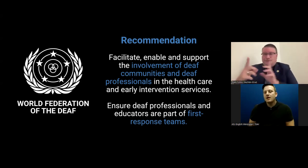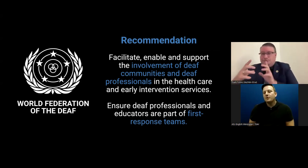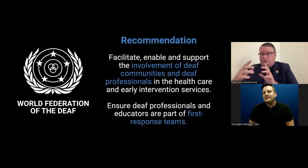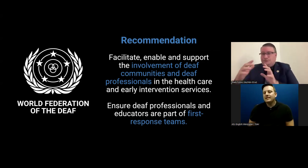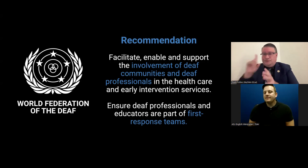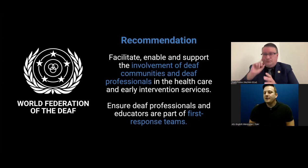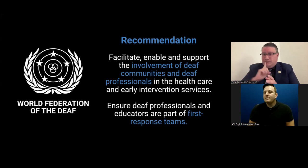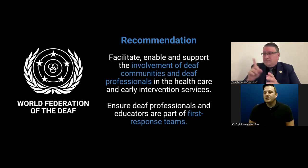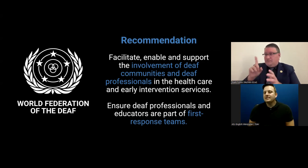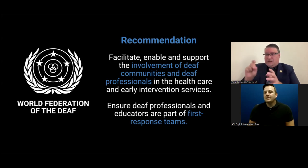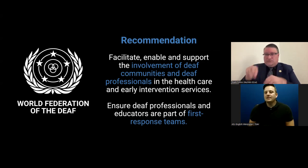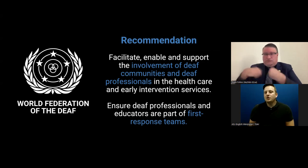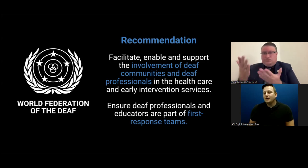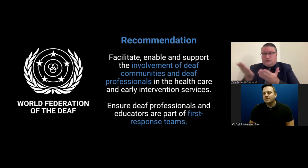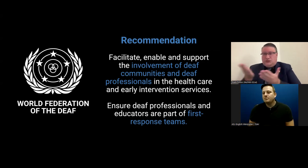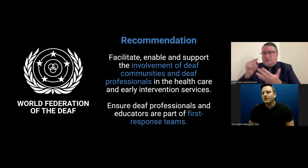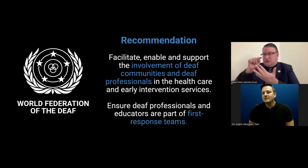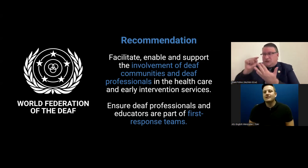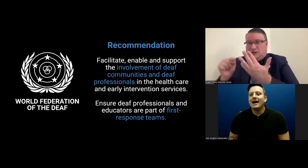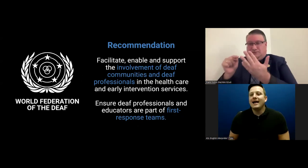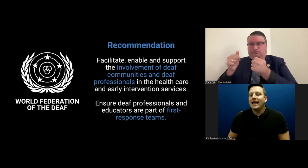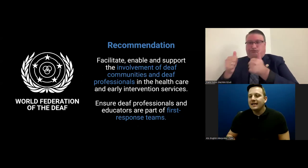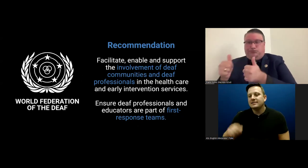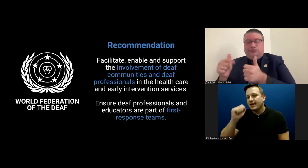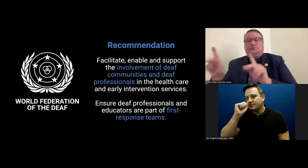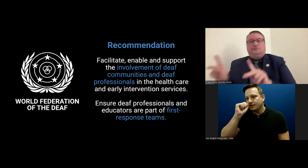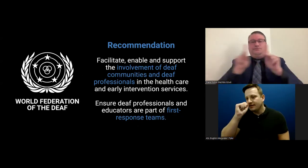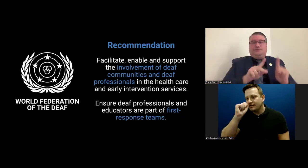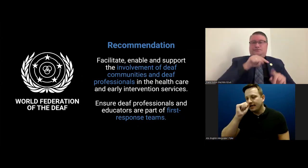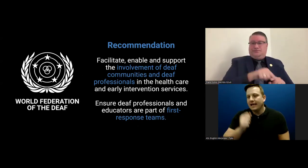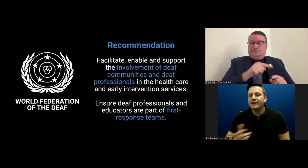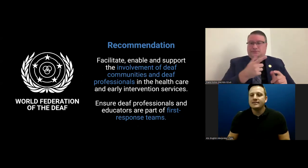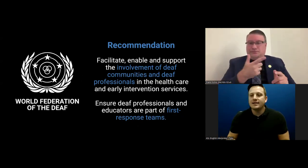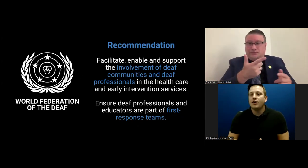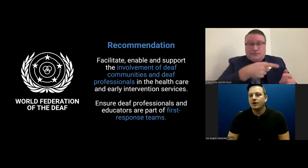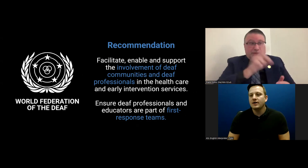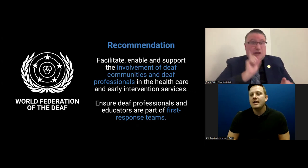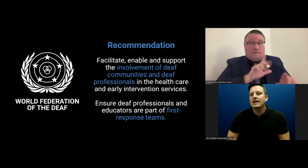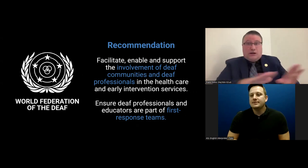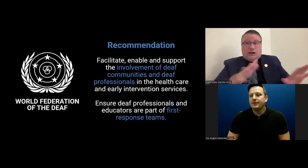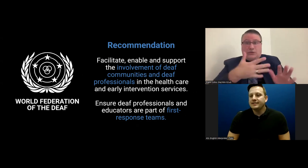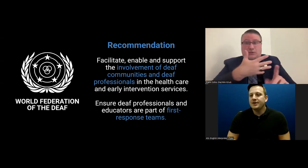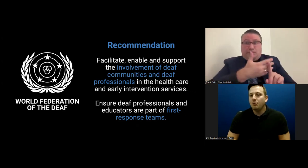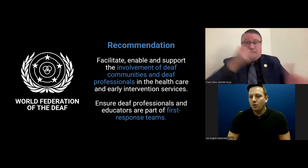We see this very much as a quick response aid type service in areas that are experiencing